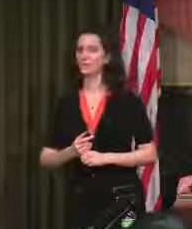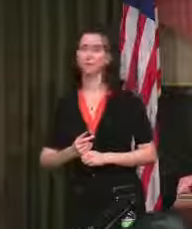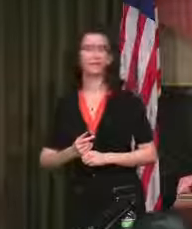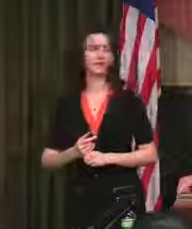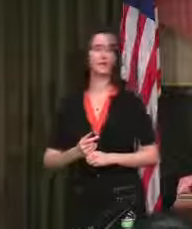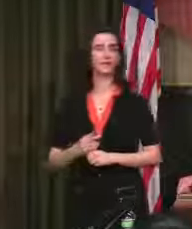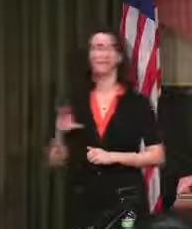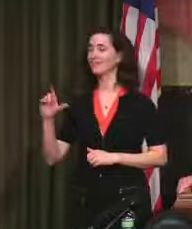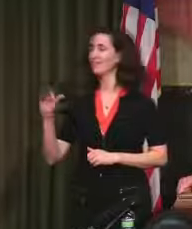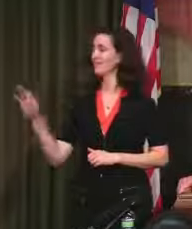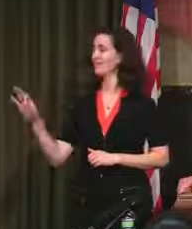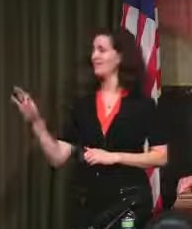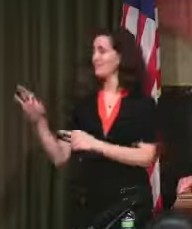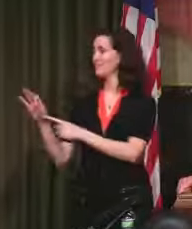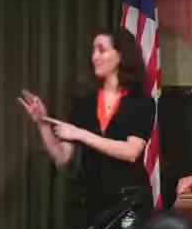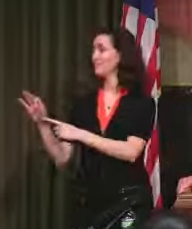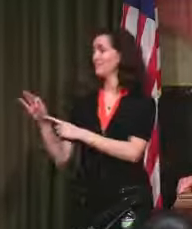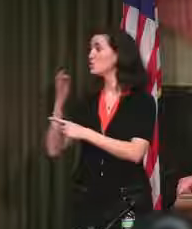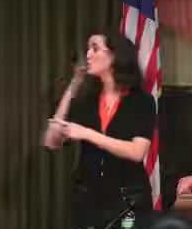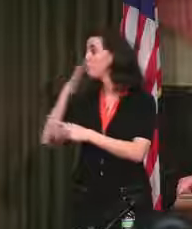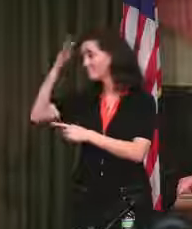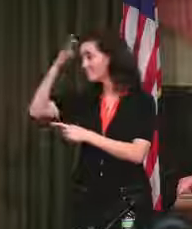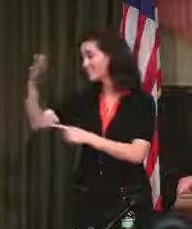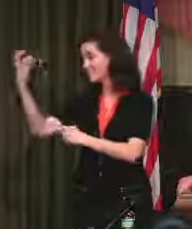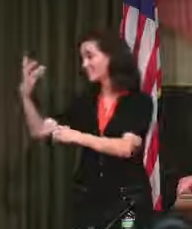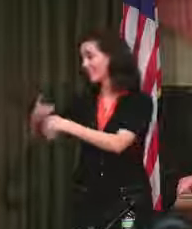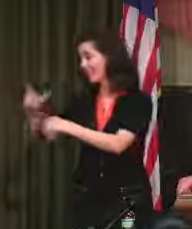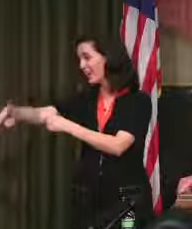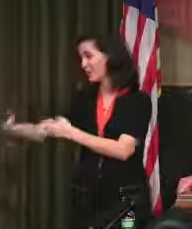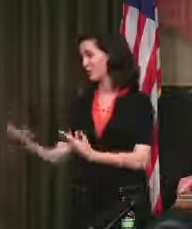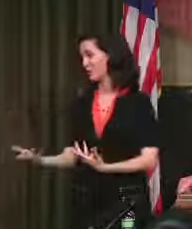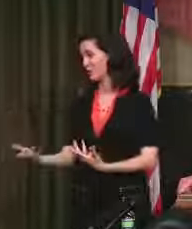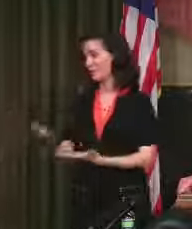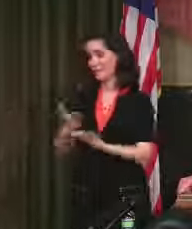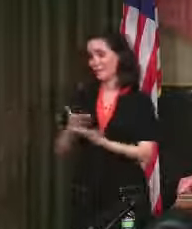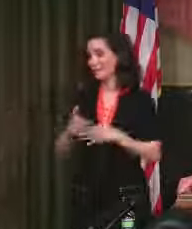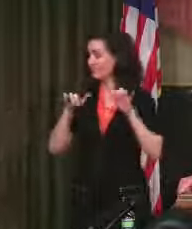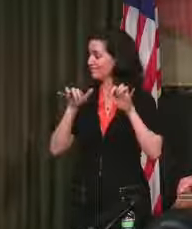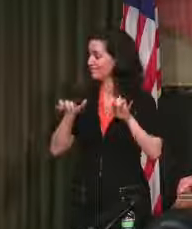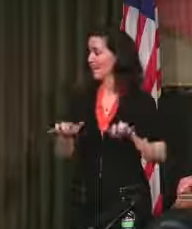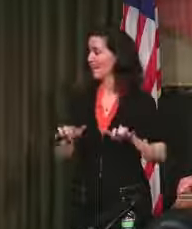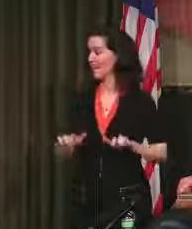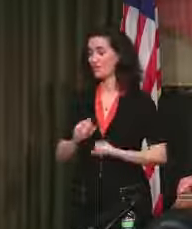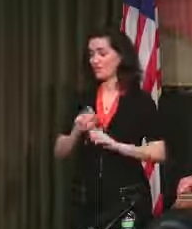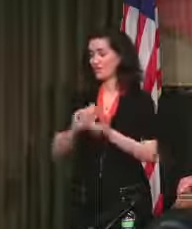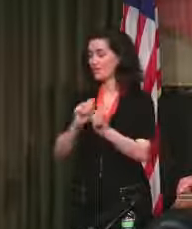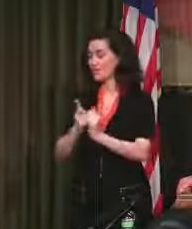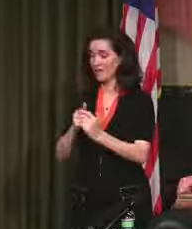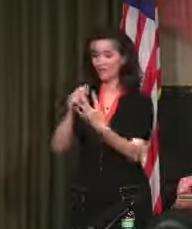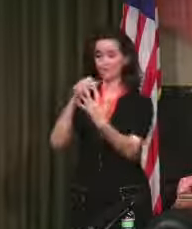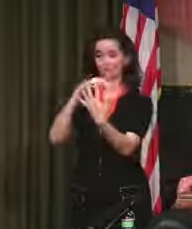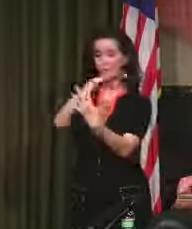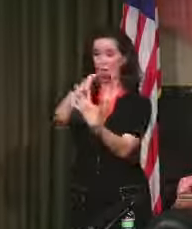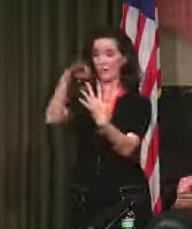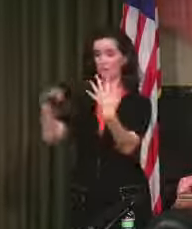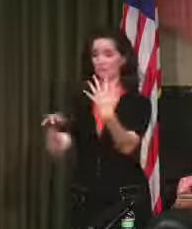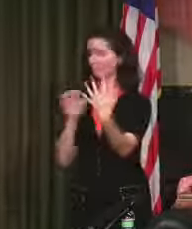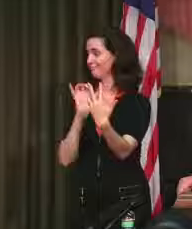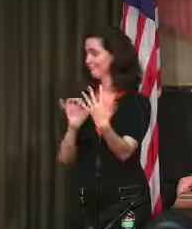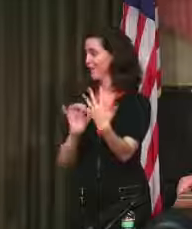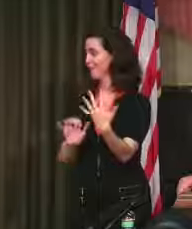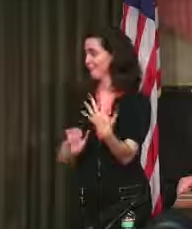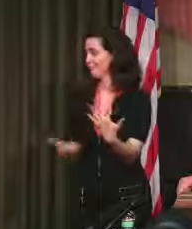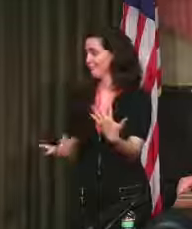The cliff was 6 days ahead of us. I mean, the facts didn't change. The options for us to consider didn't